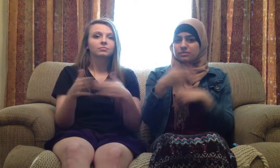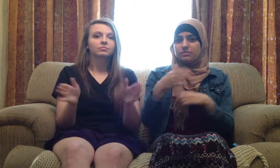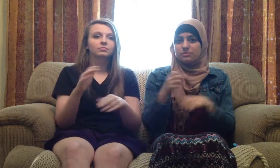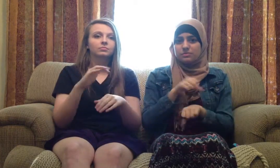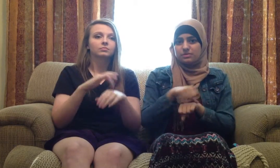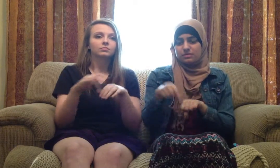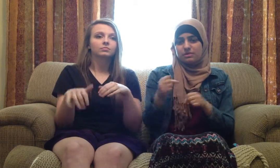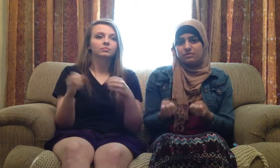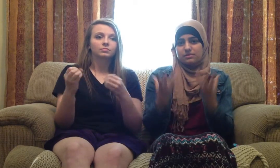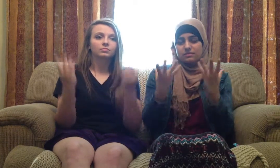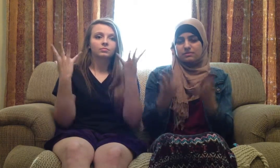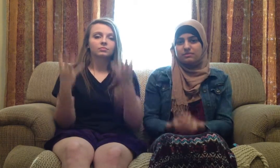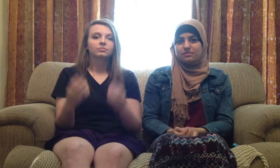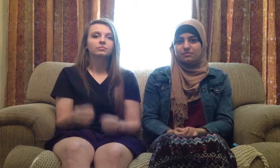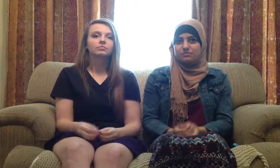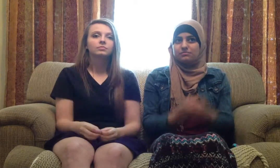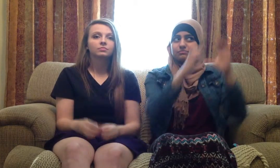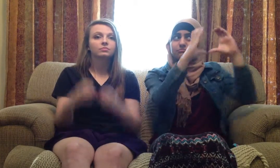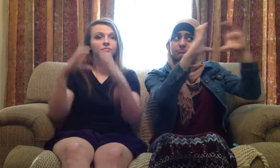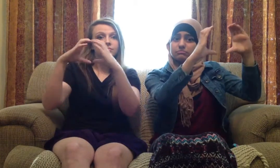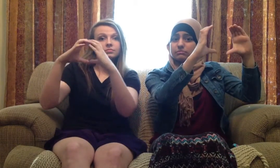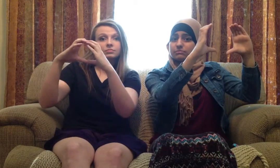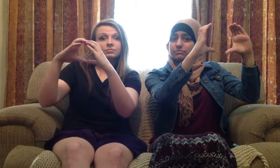rooms Just watching the hours tick back